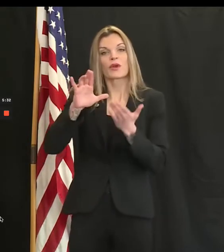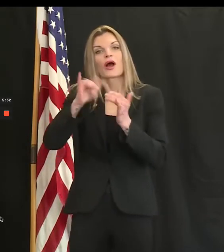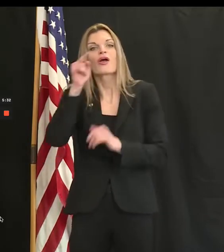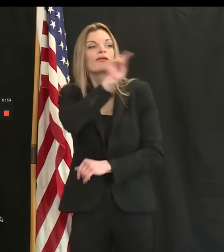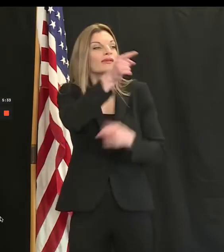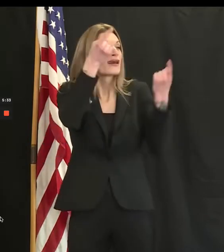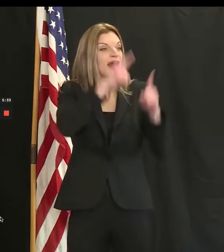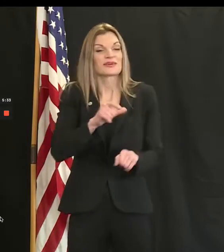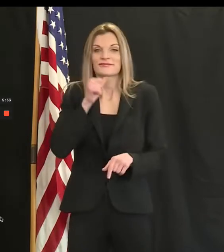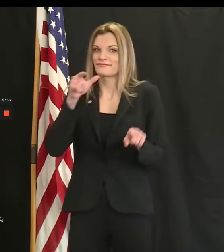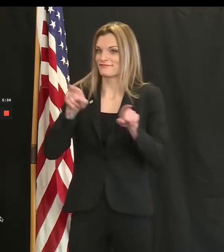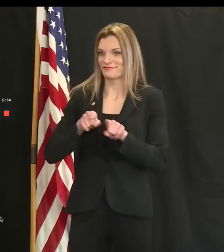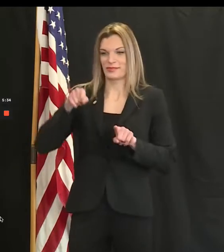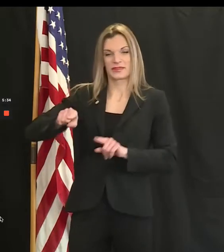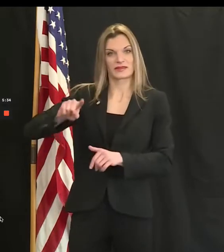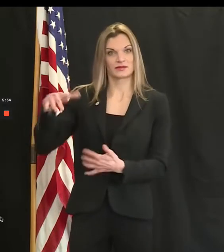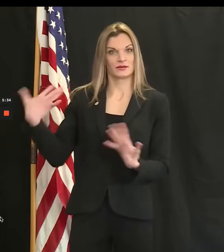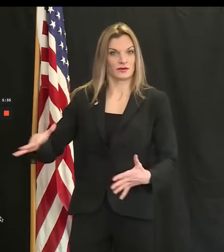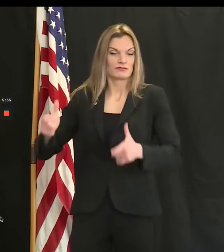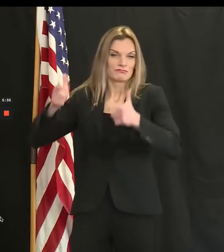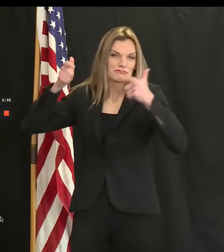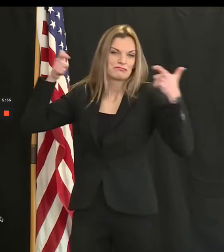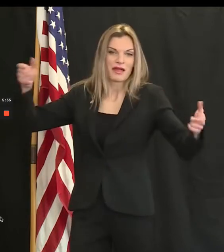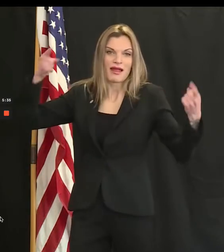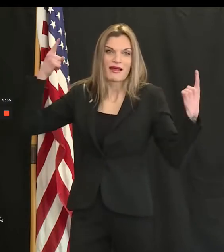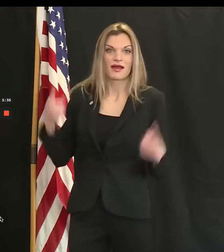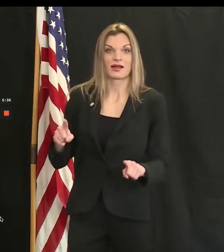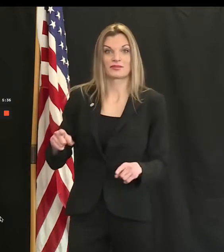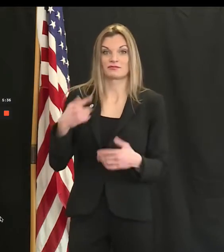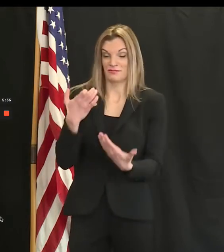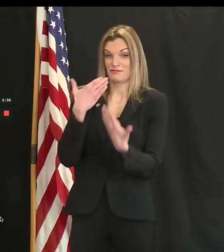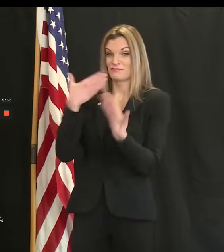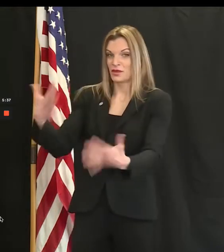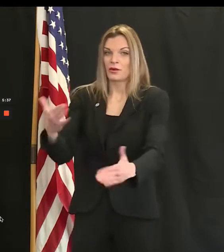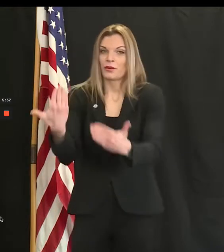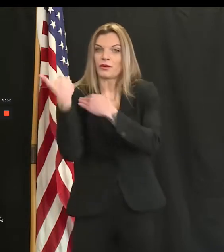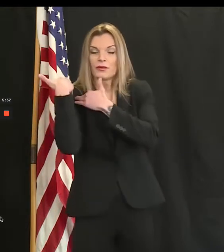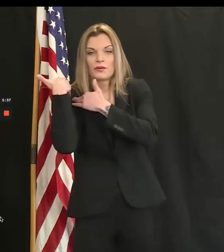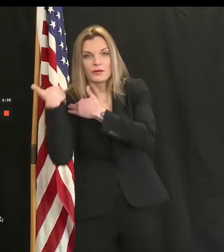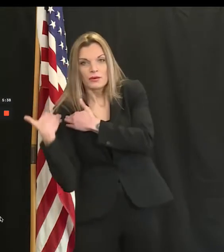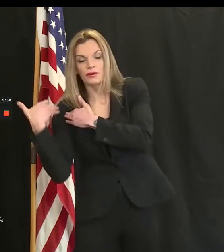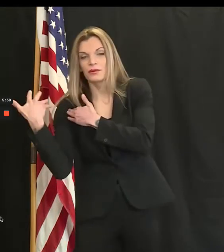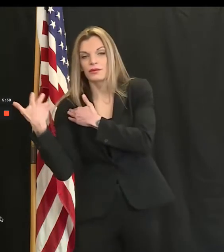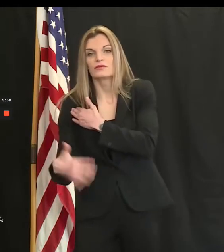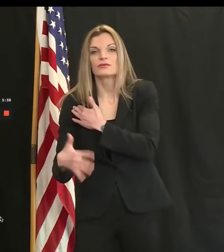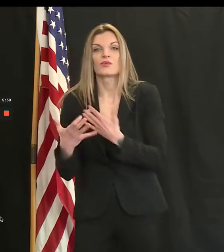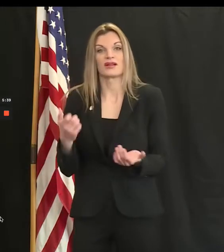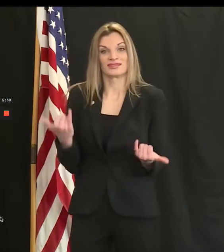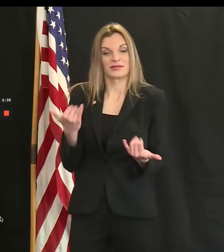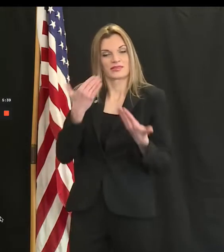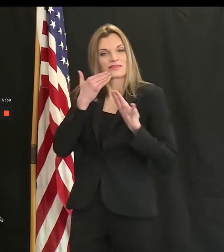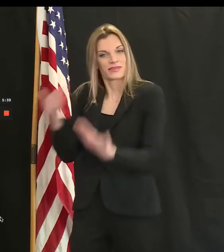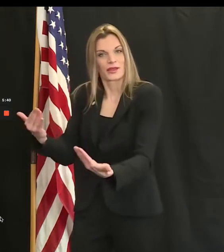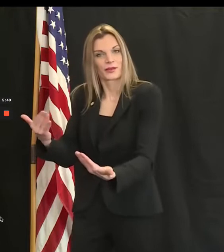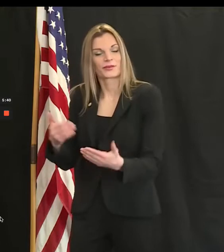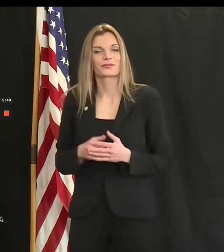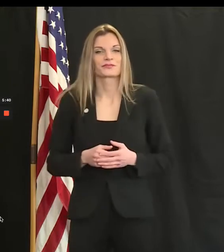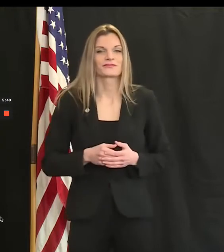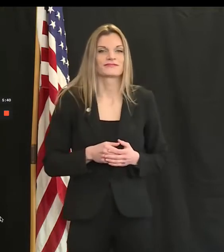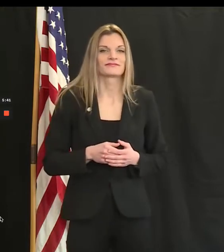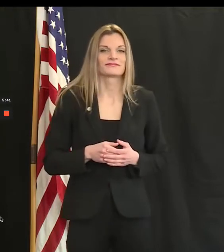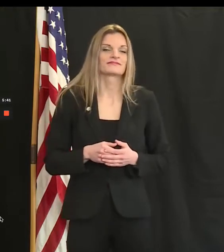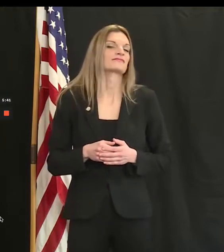hesitation. And so I wanted to make sure that I had the opportunity to thank them personally and publicly today. And